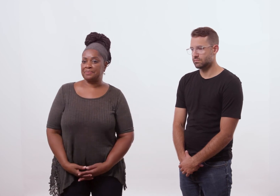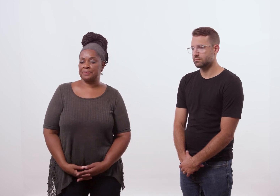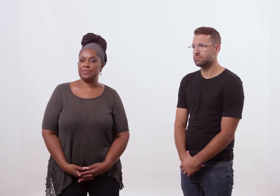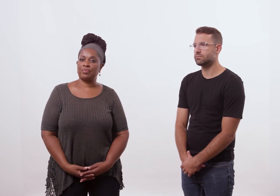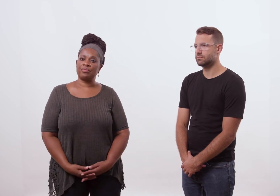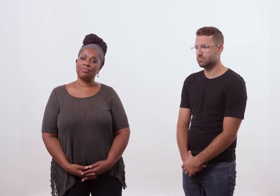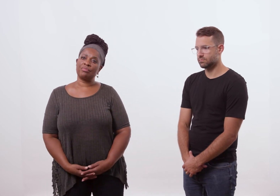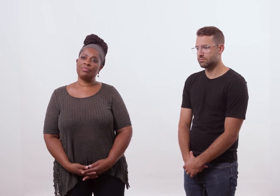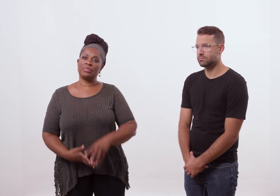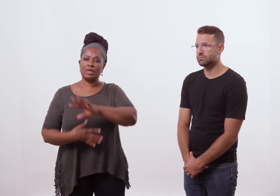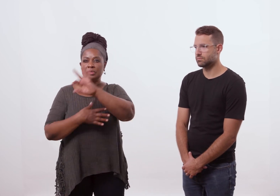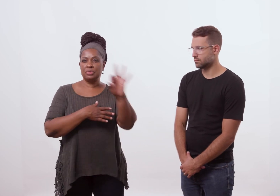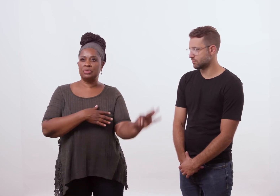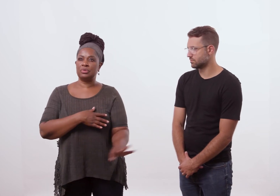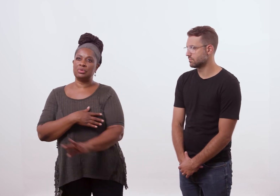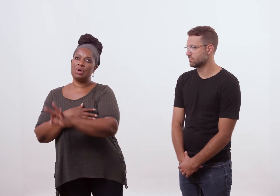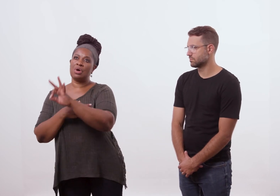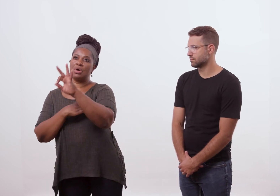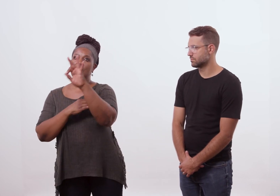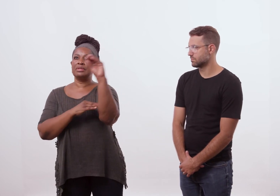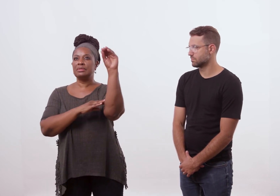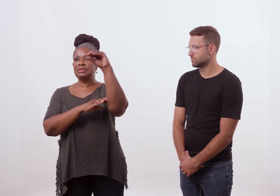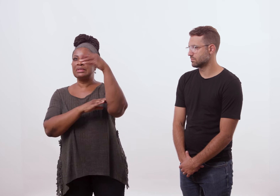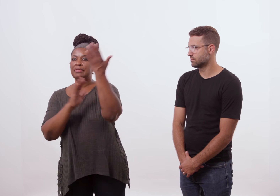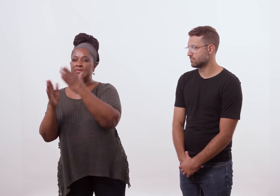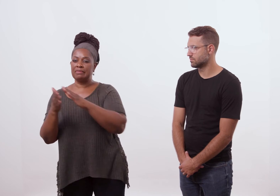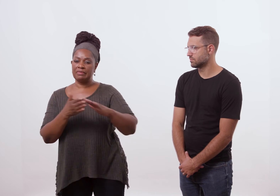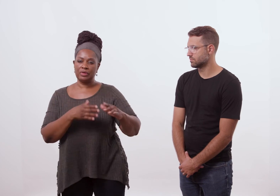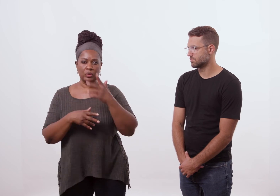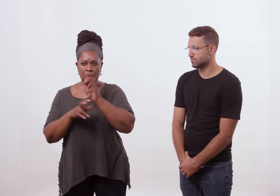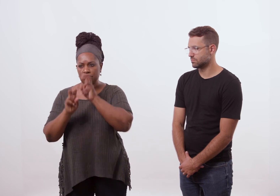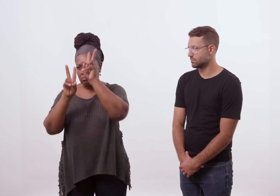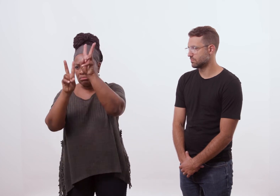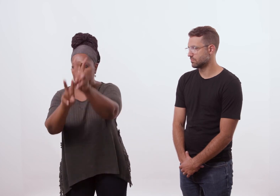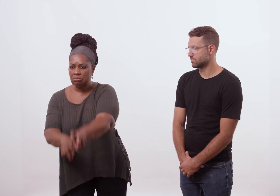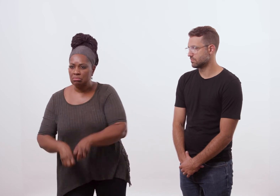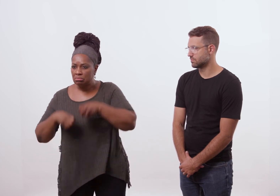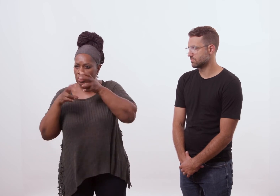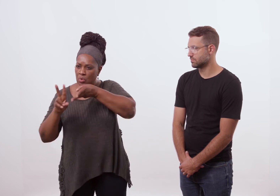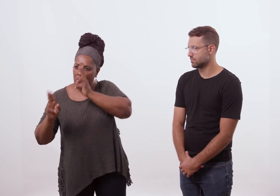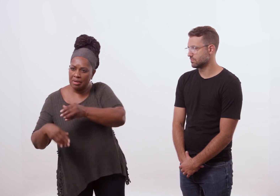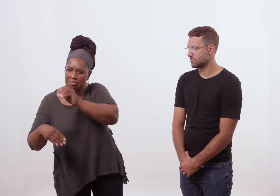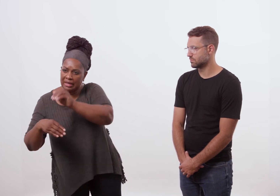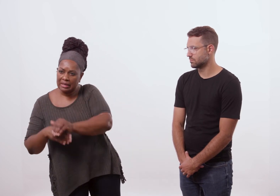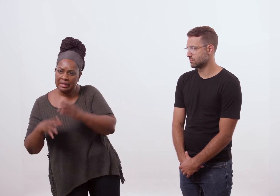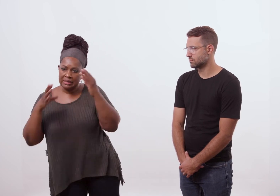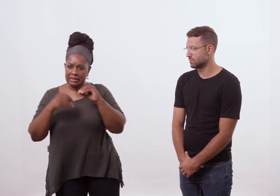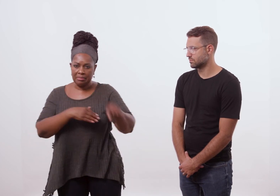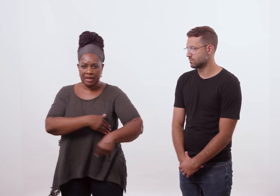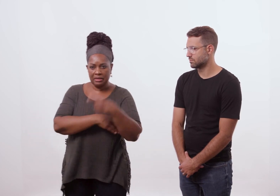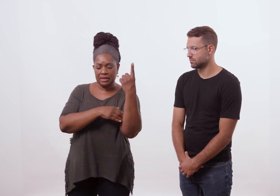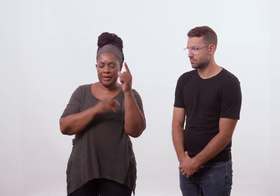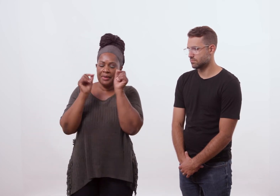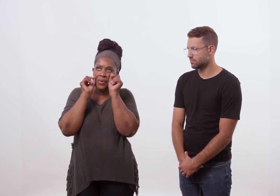Dawn breaks in the Sun Village. The Wolfriders who hunt by night and sleep by day